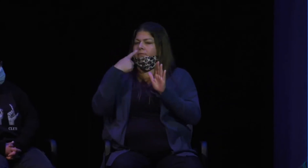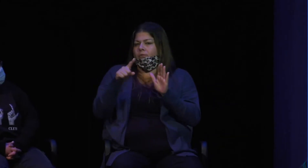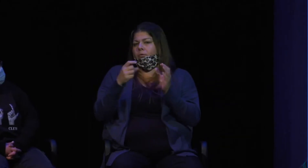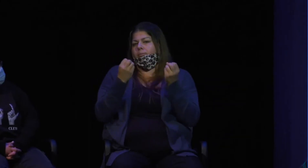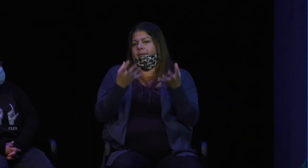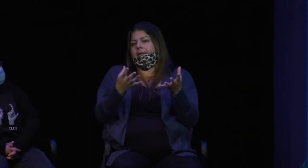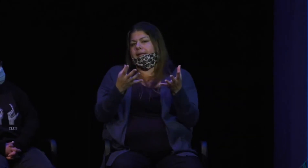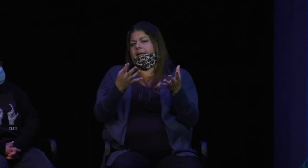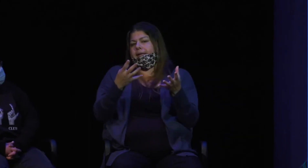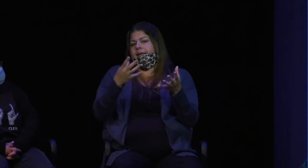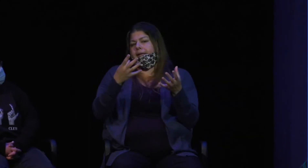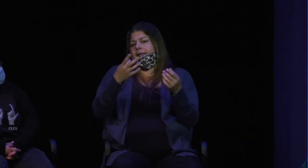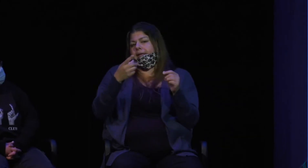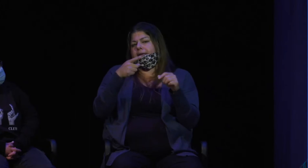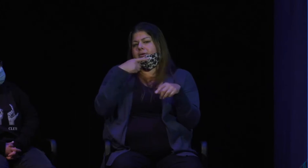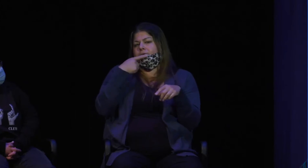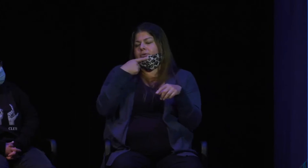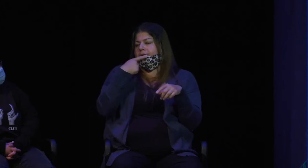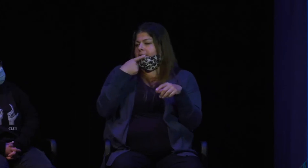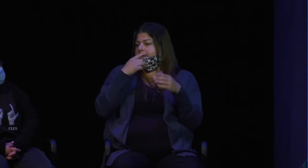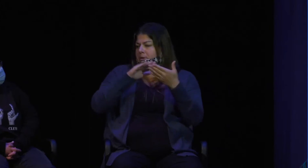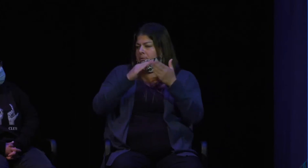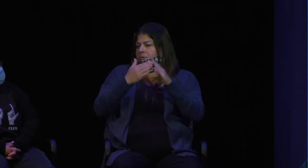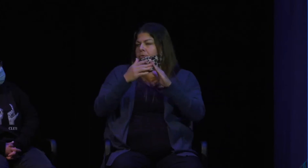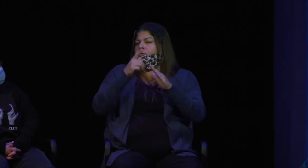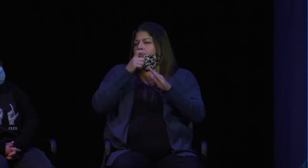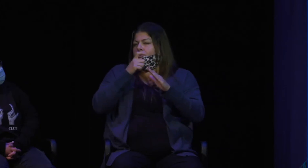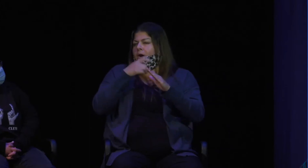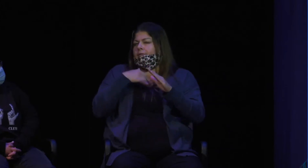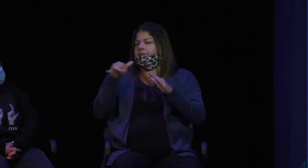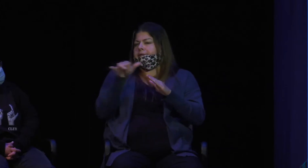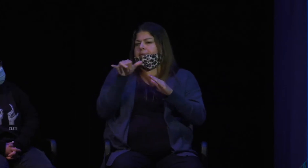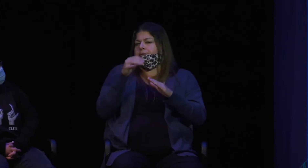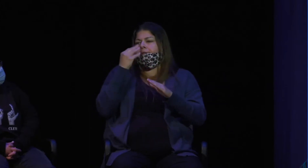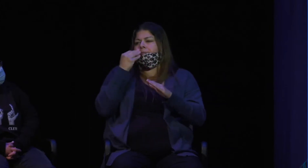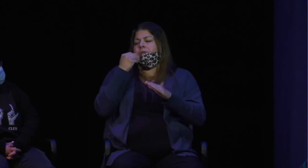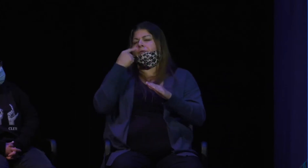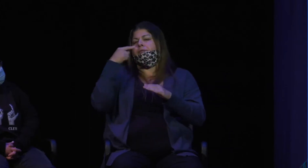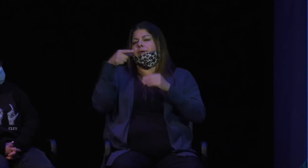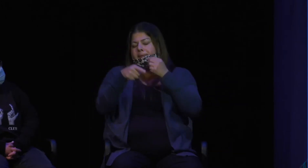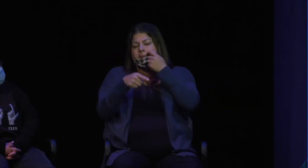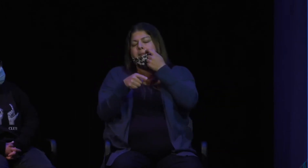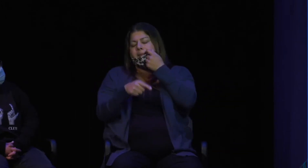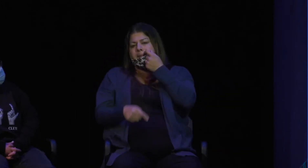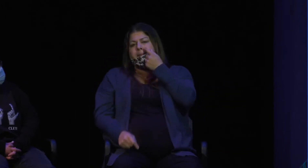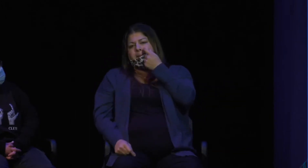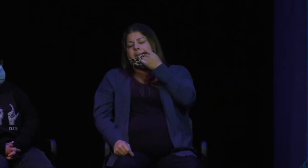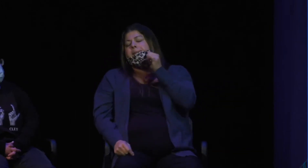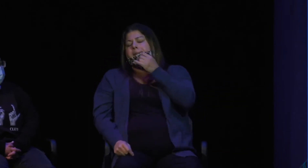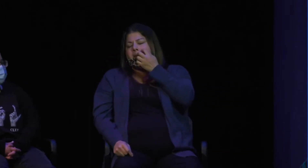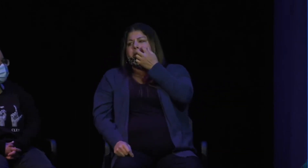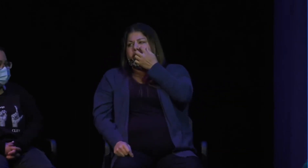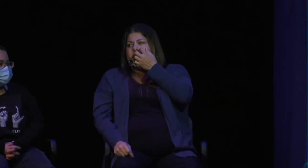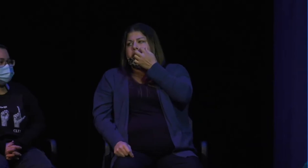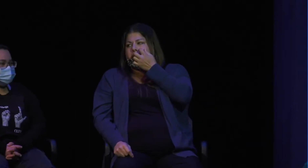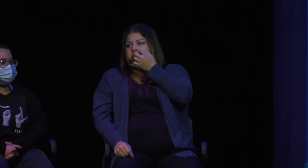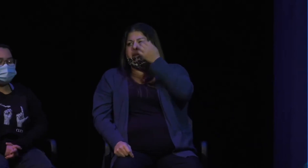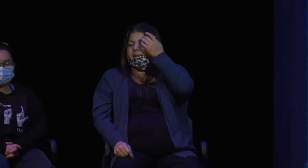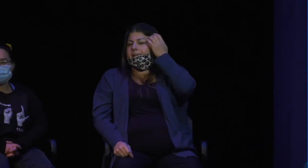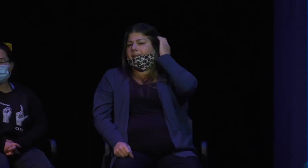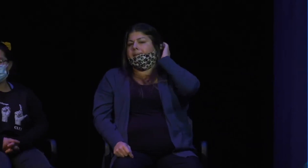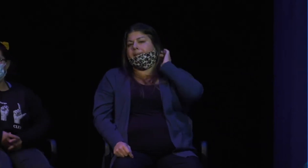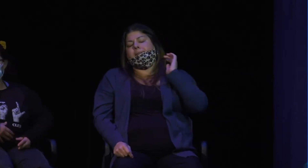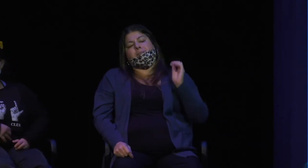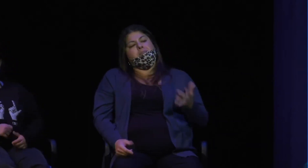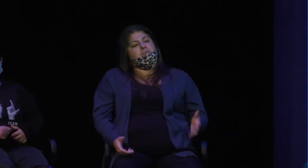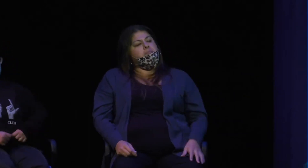if he just gets rid of the cochlear implant and learns to sign completely, immerses himself in the deaf community potentially. So I would have